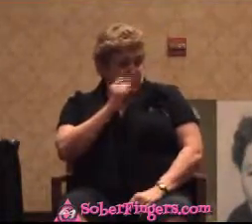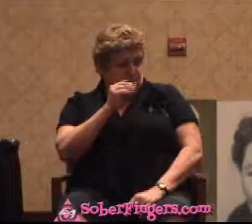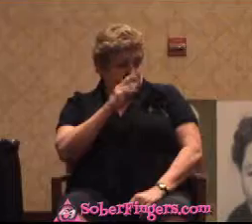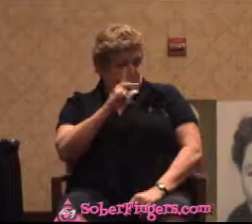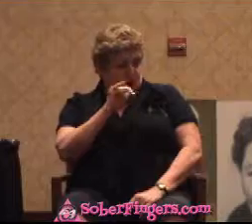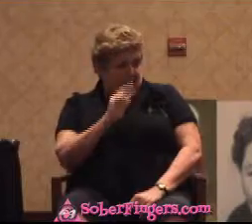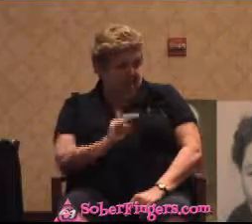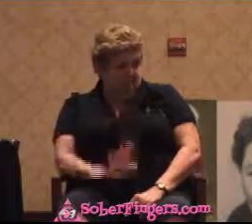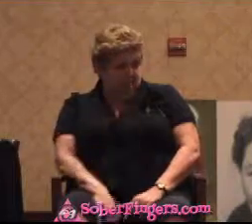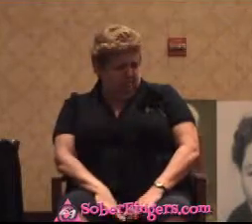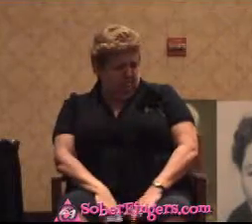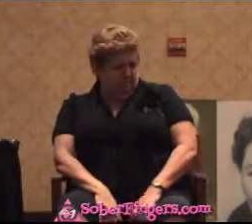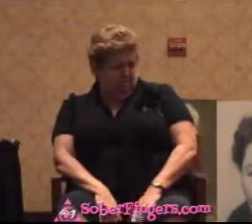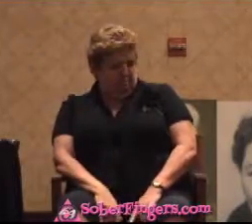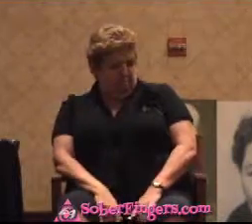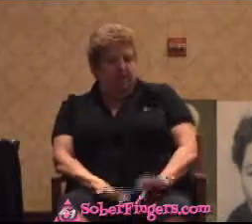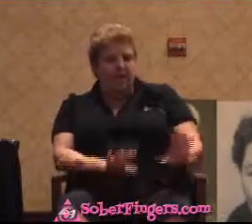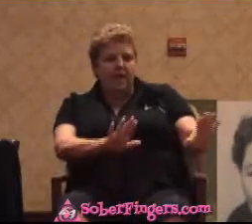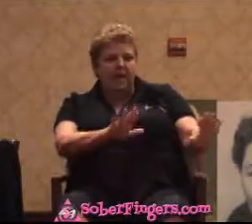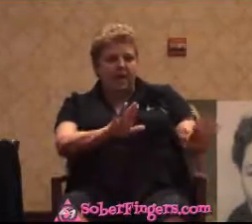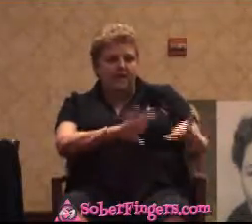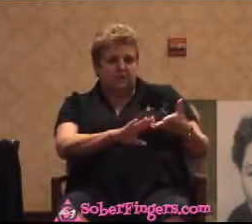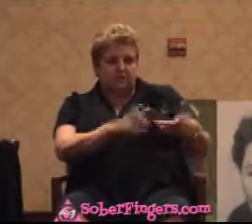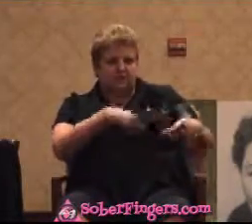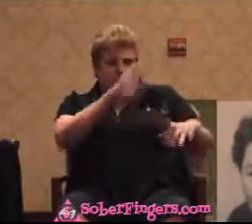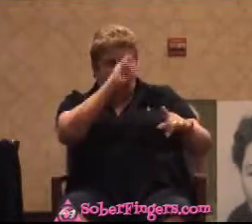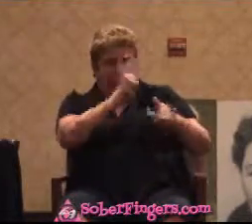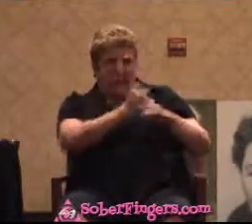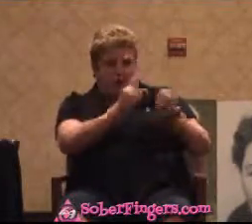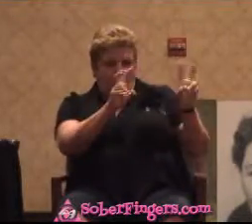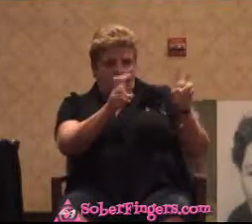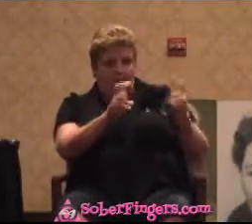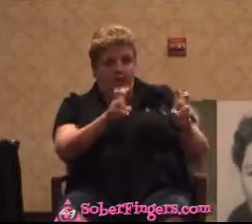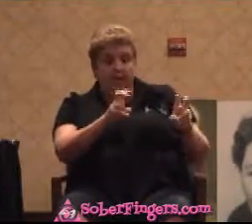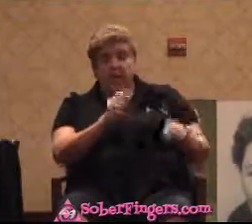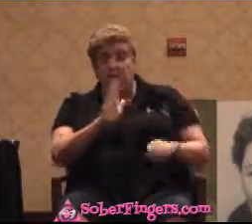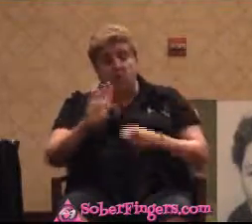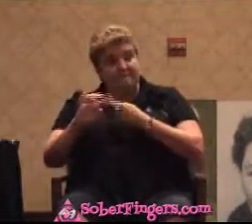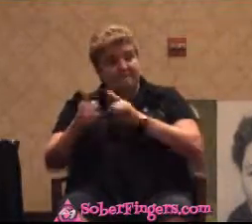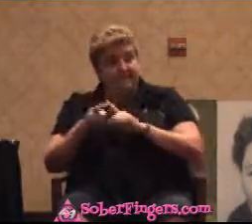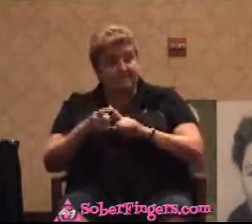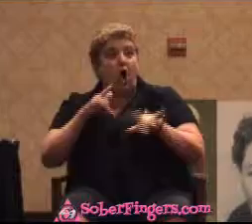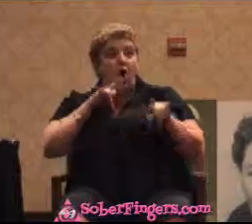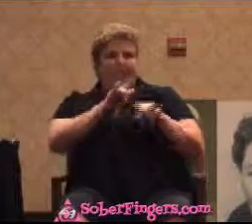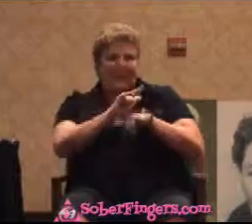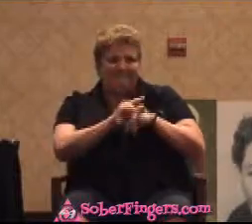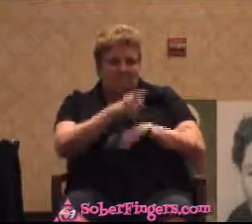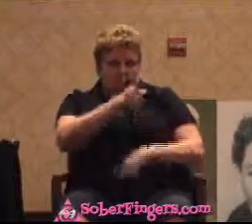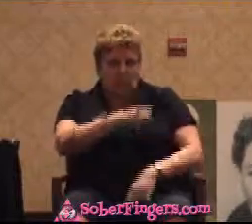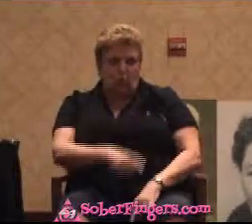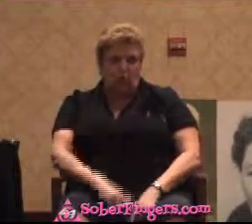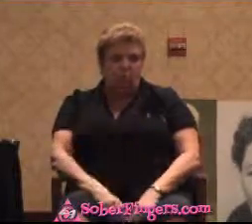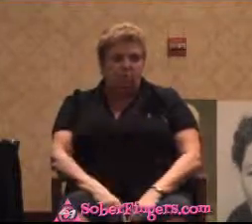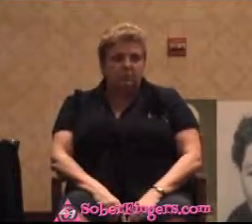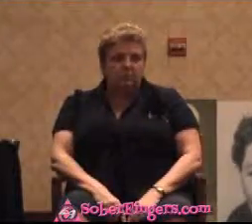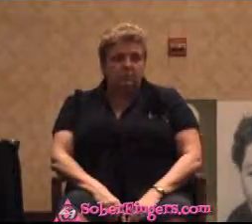I was like, listen, brother, your buddies, they are laughing at you. Do you know